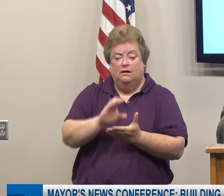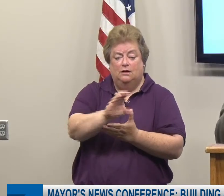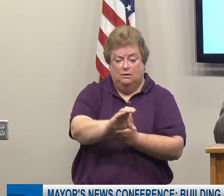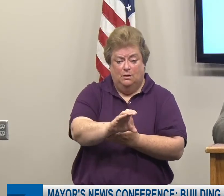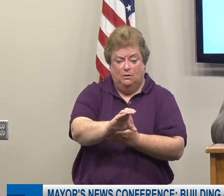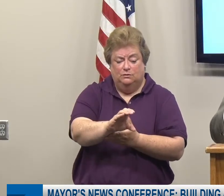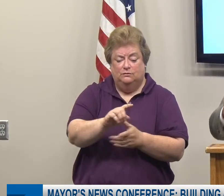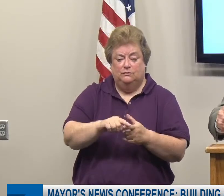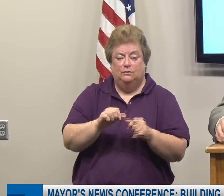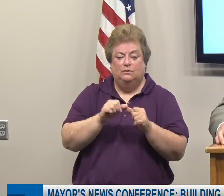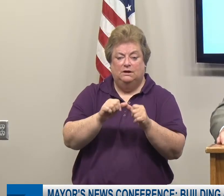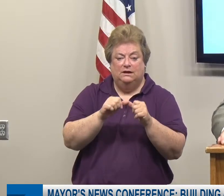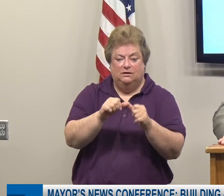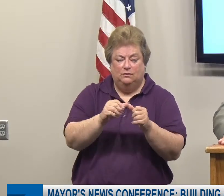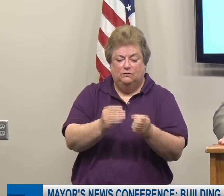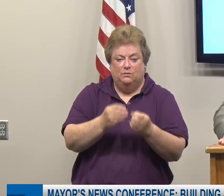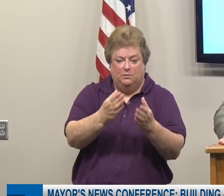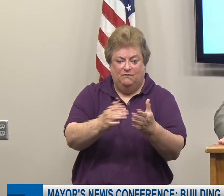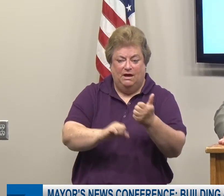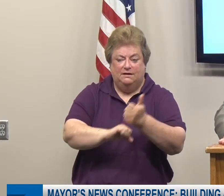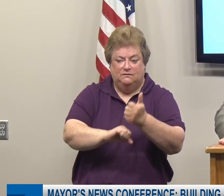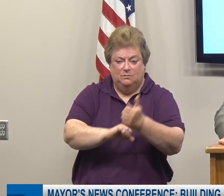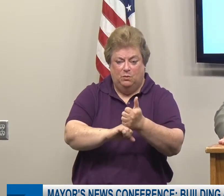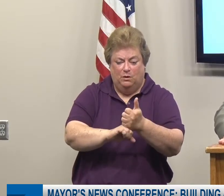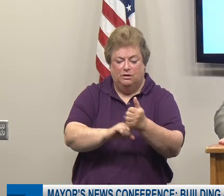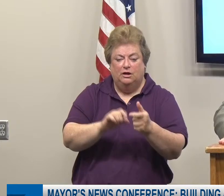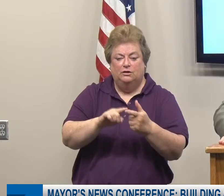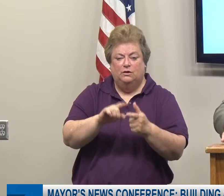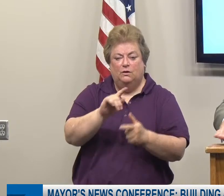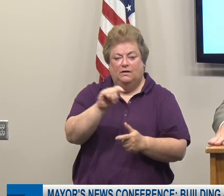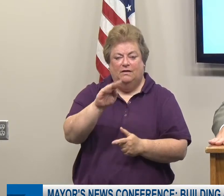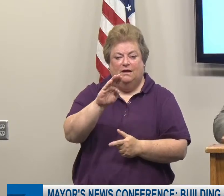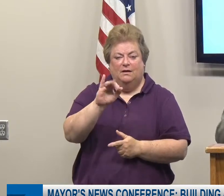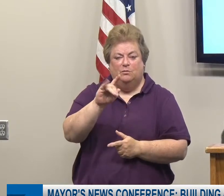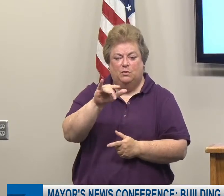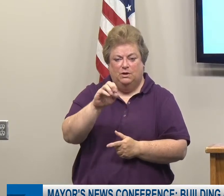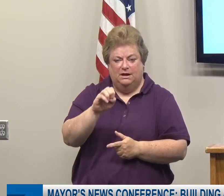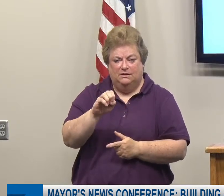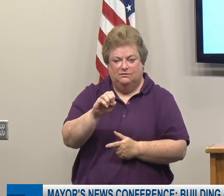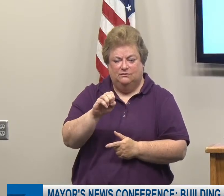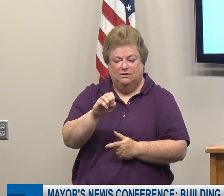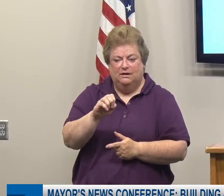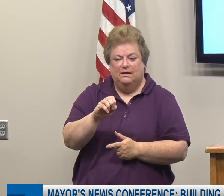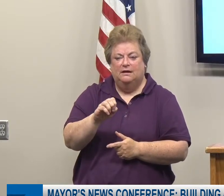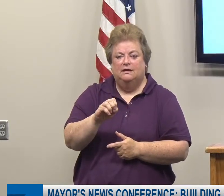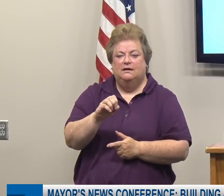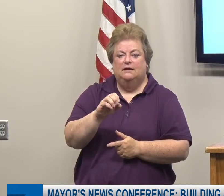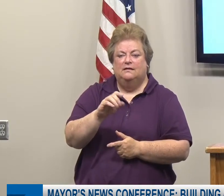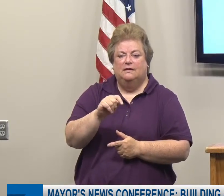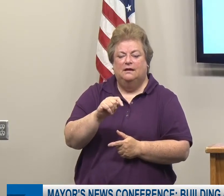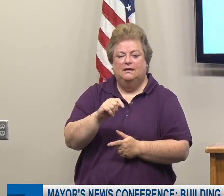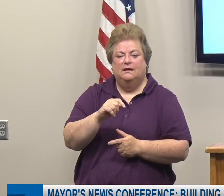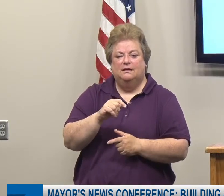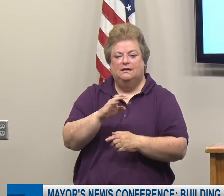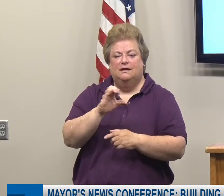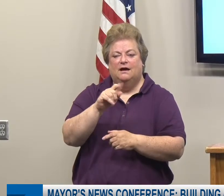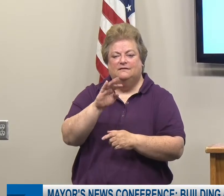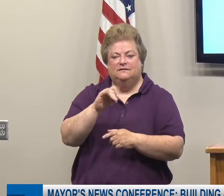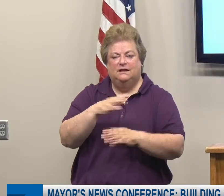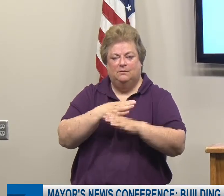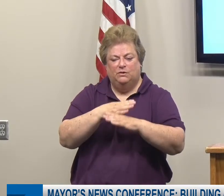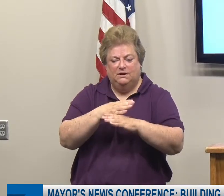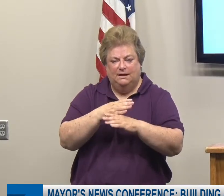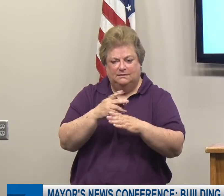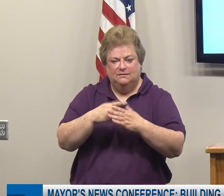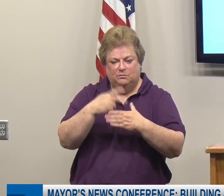to continue to provide support to the Bridge, the Civil Protective Custody Program, and it isn't